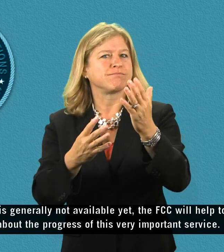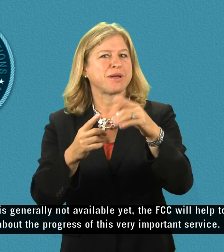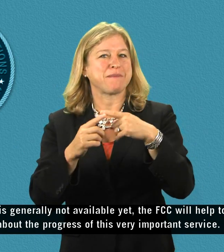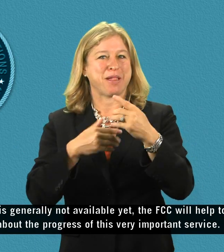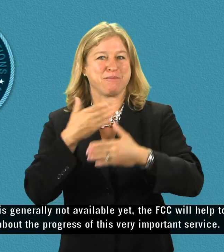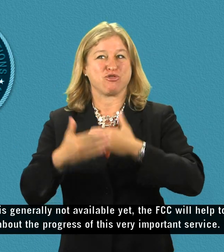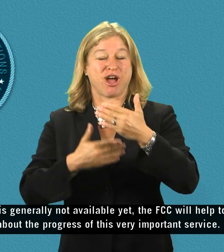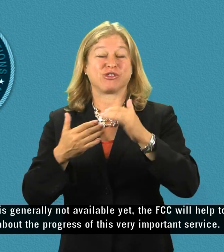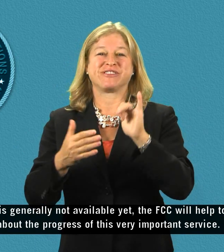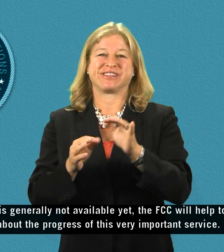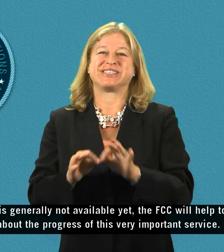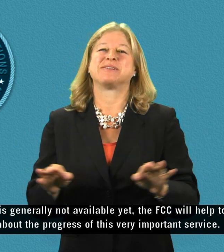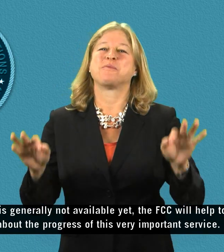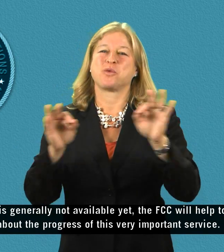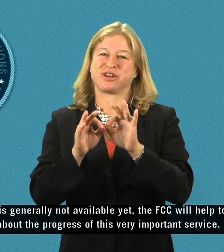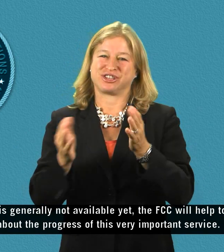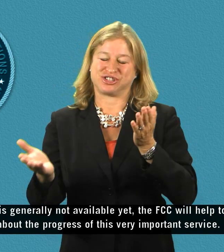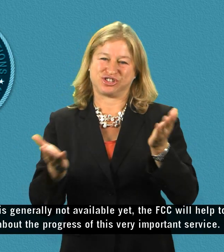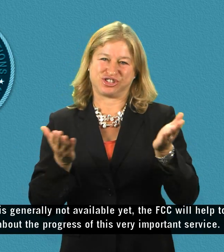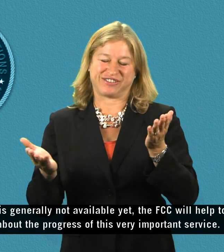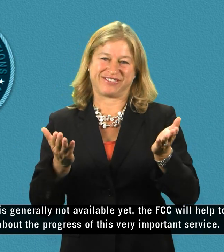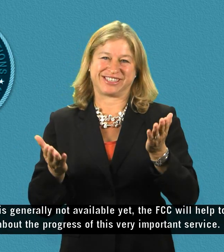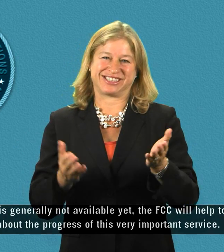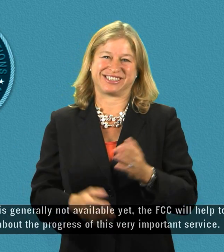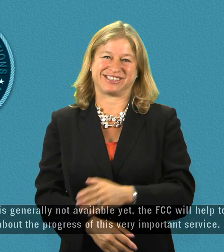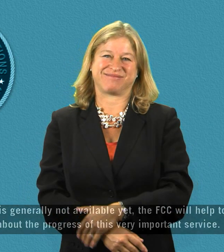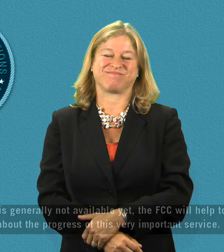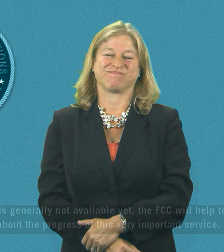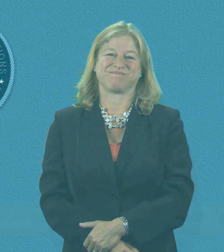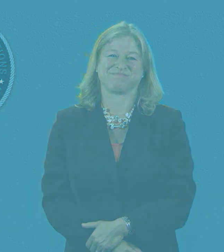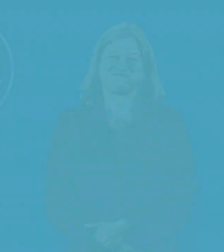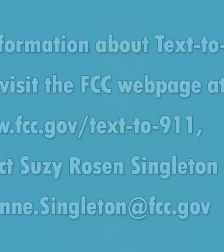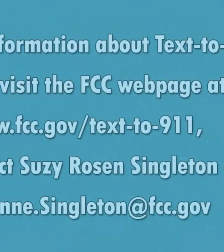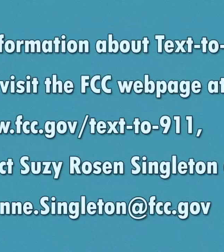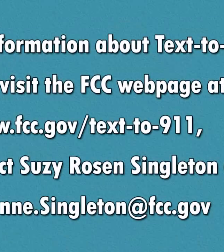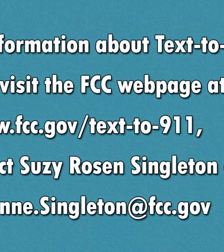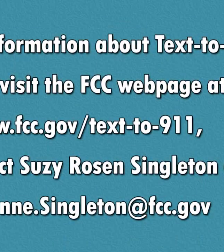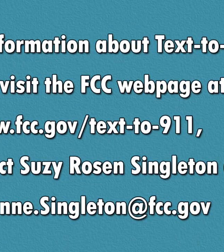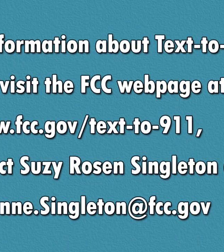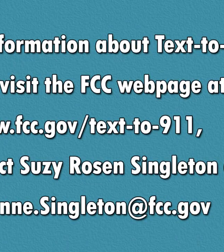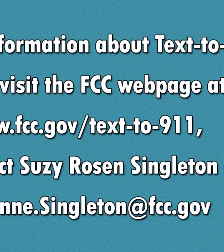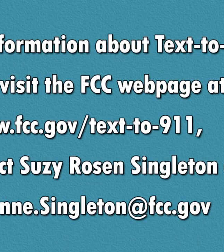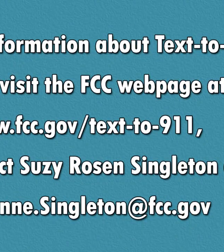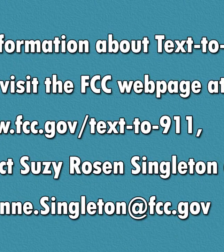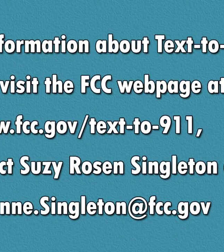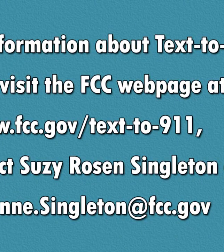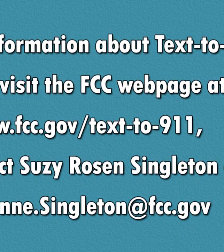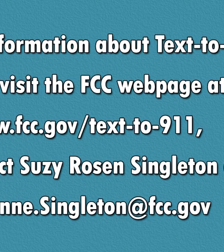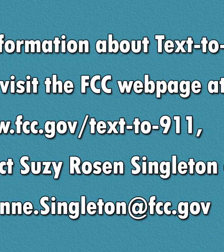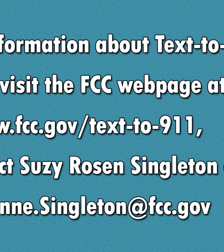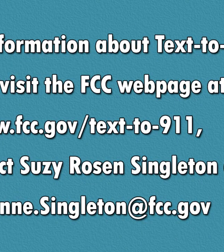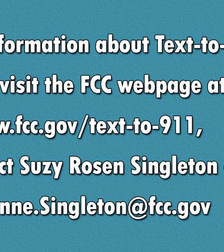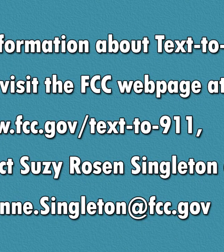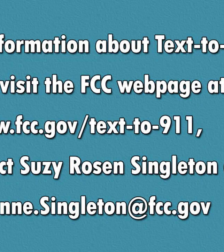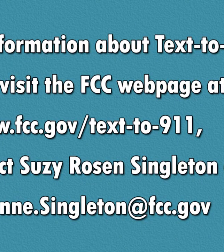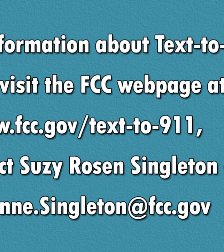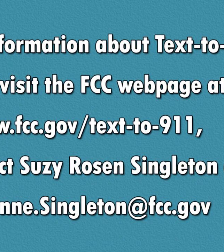informed about the progress of this very important service. For more information about TEXT-911, please visit the